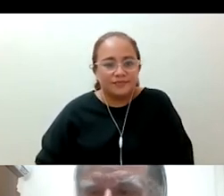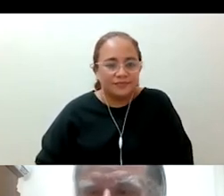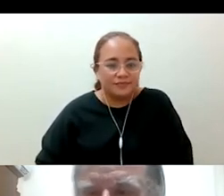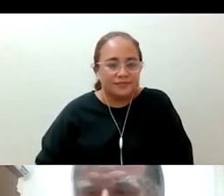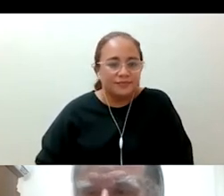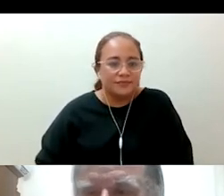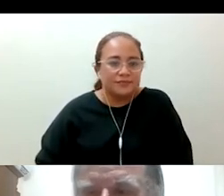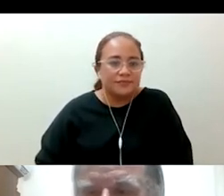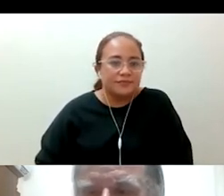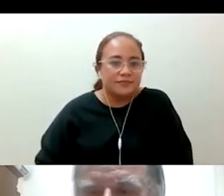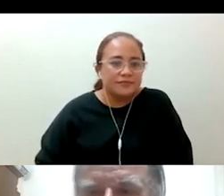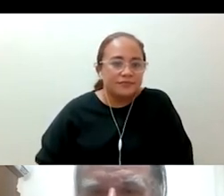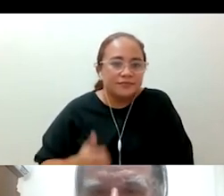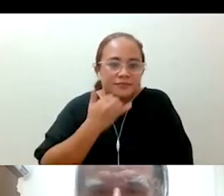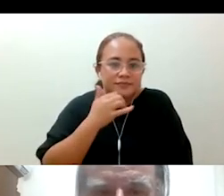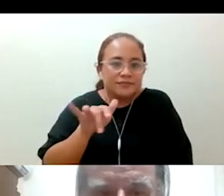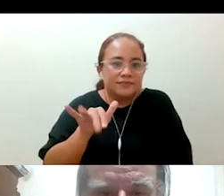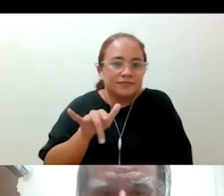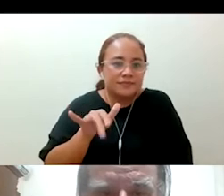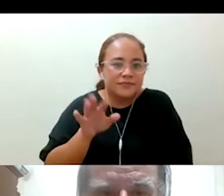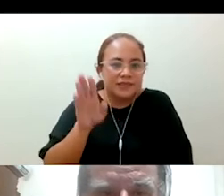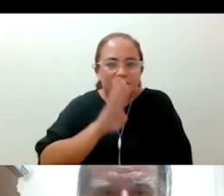My M is having a problem today.